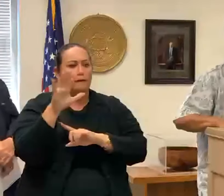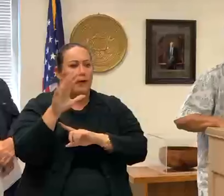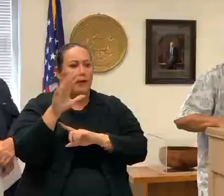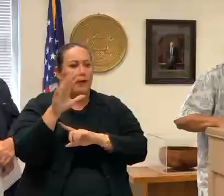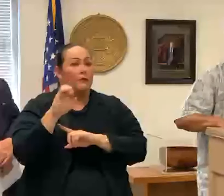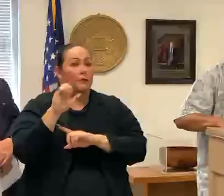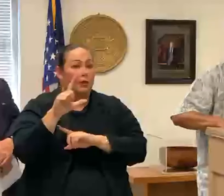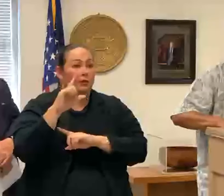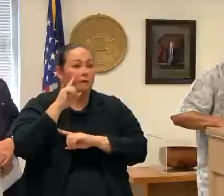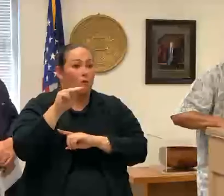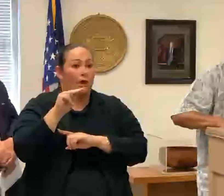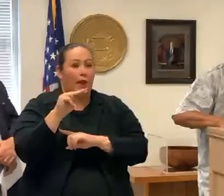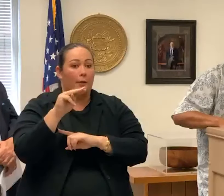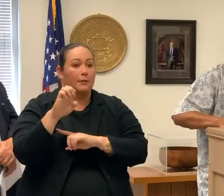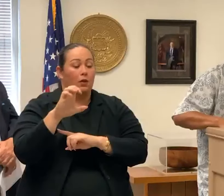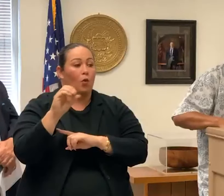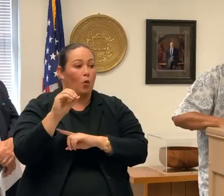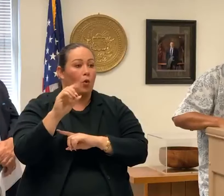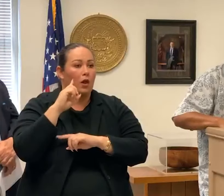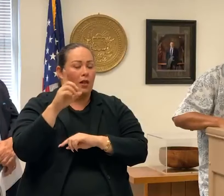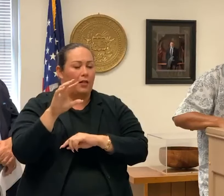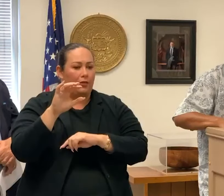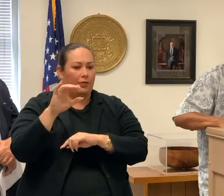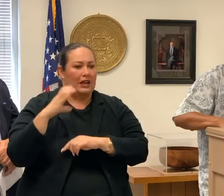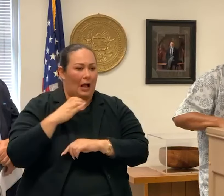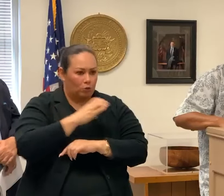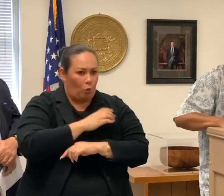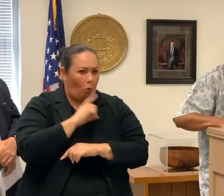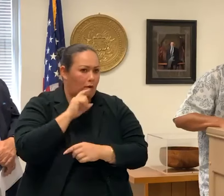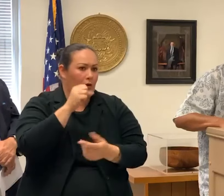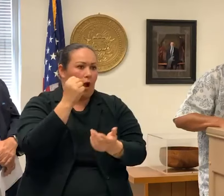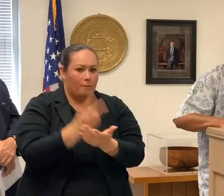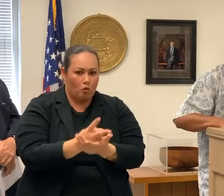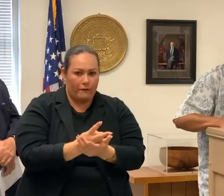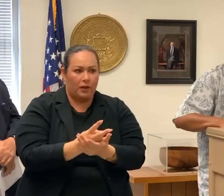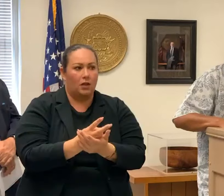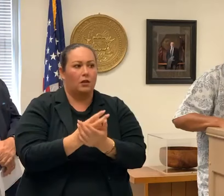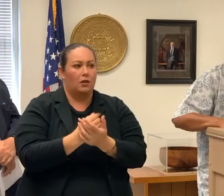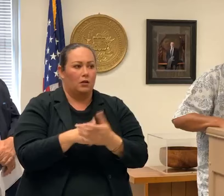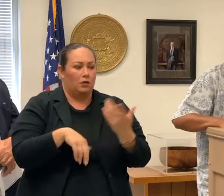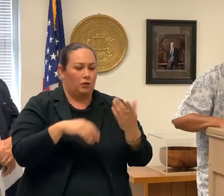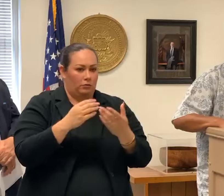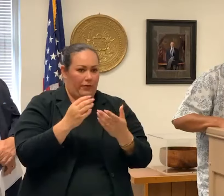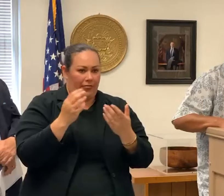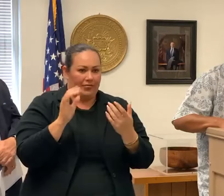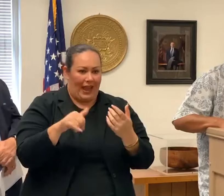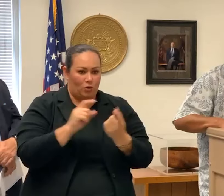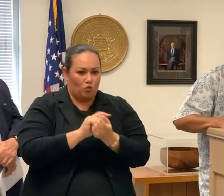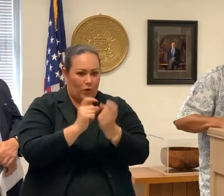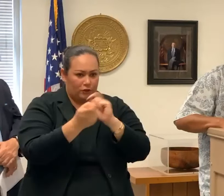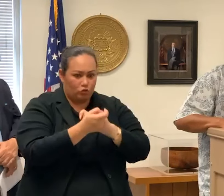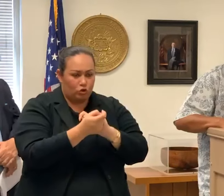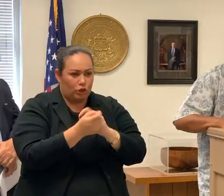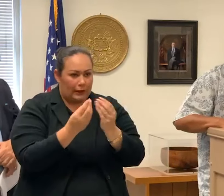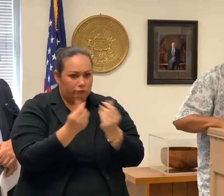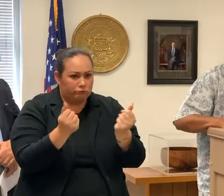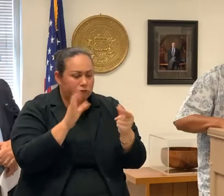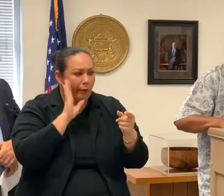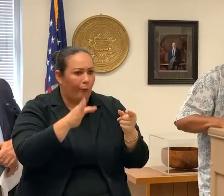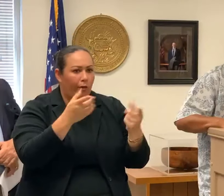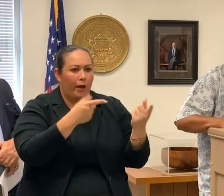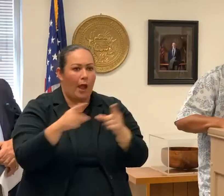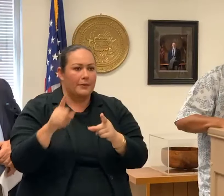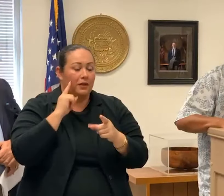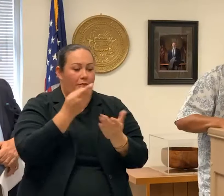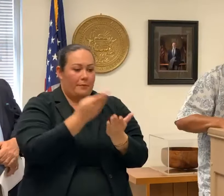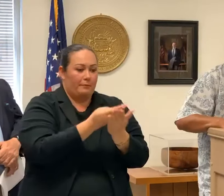MEO. The council is approving the resolution that will allow the money to move